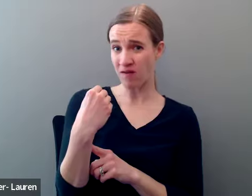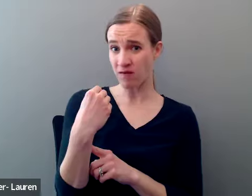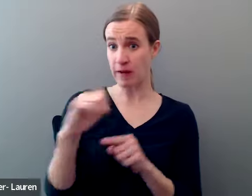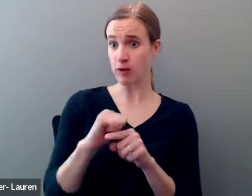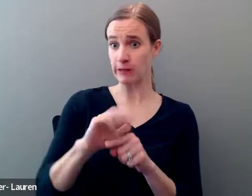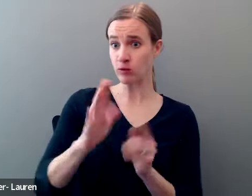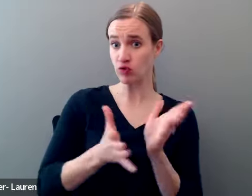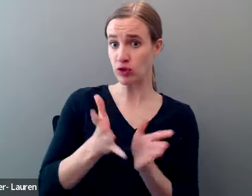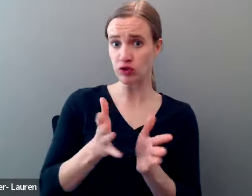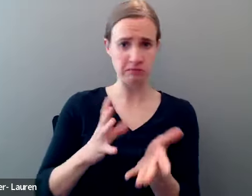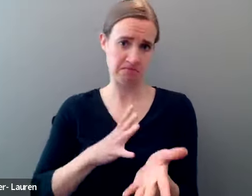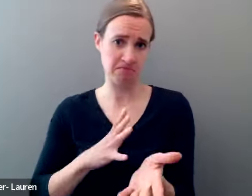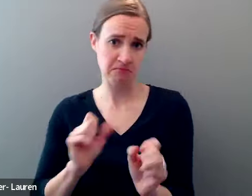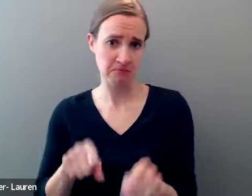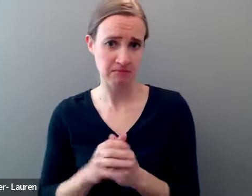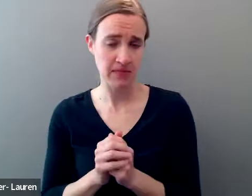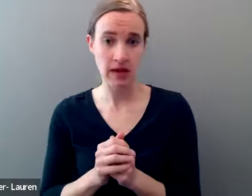not, it's okay.